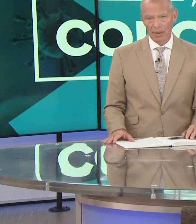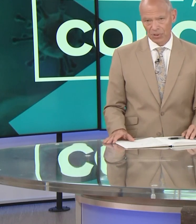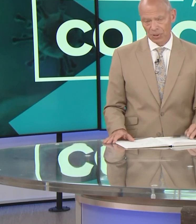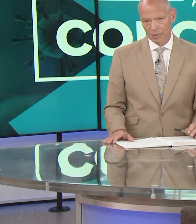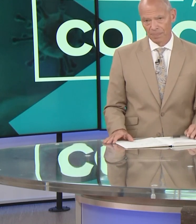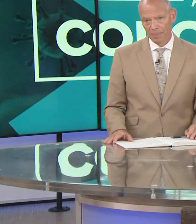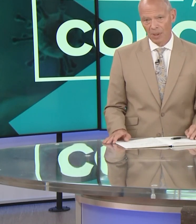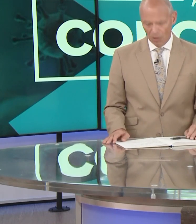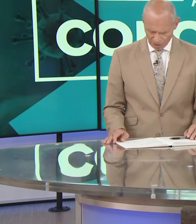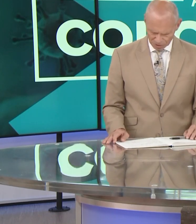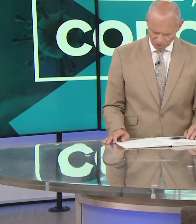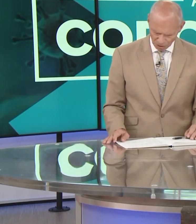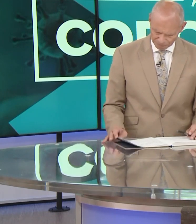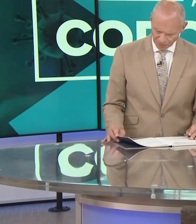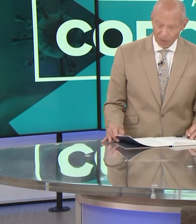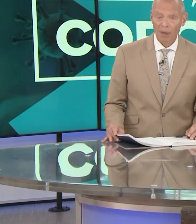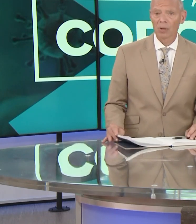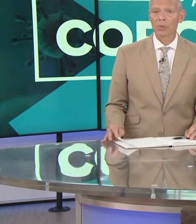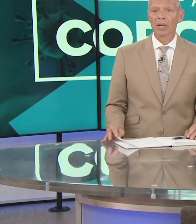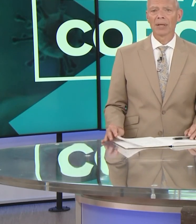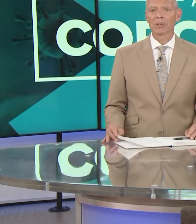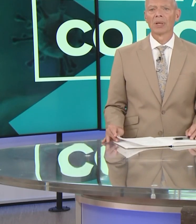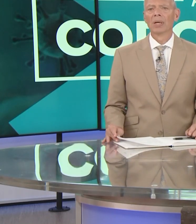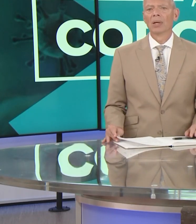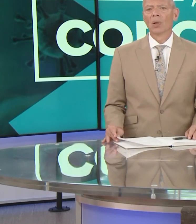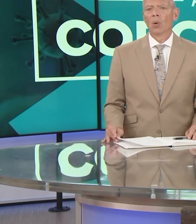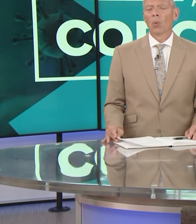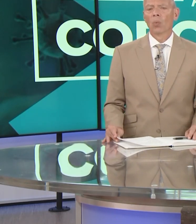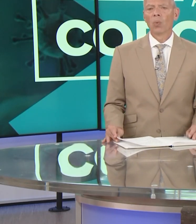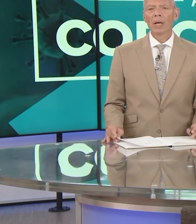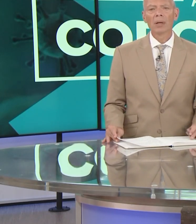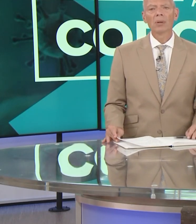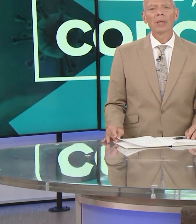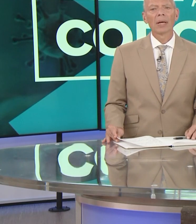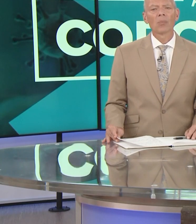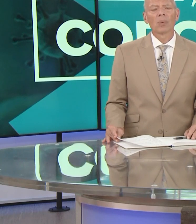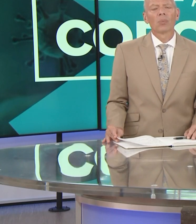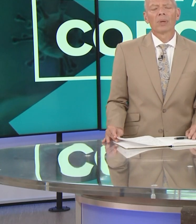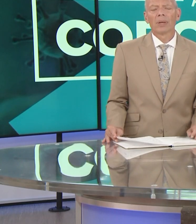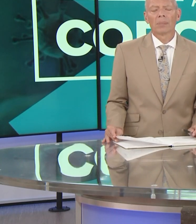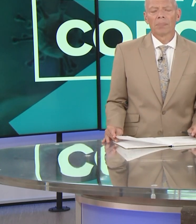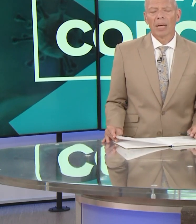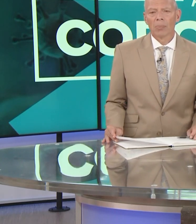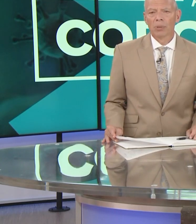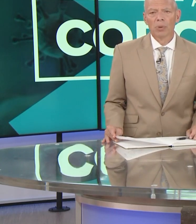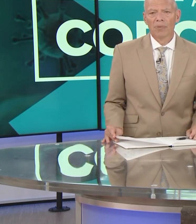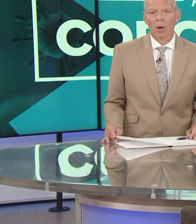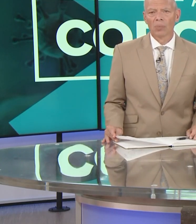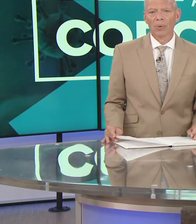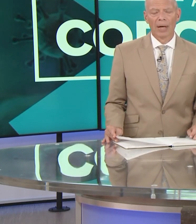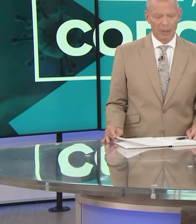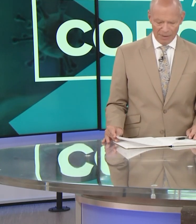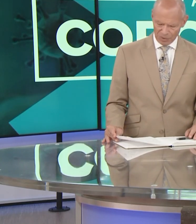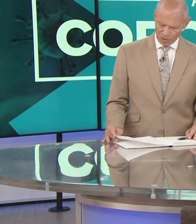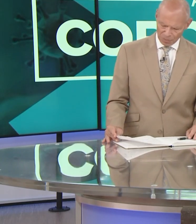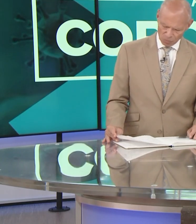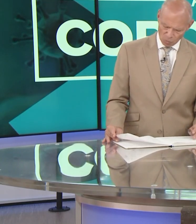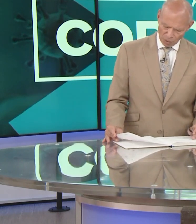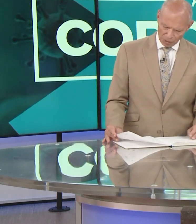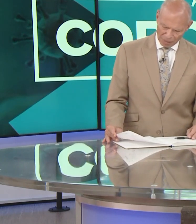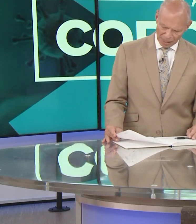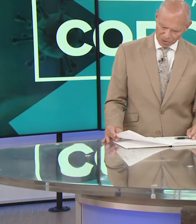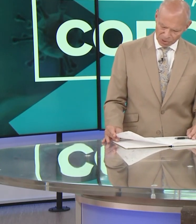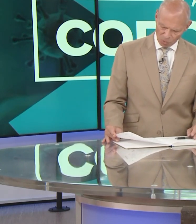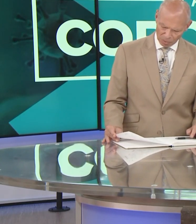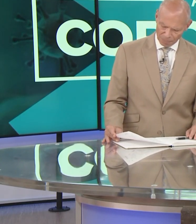9 deaths in Arkansas. The governor was asked, when can we be able to move on without having to